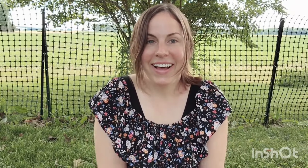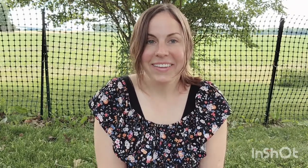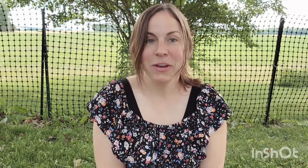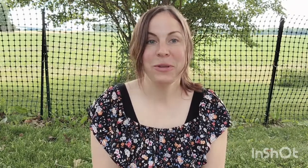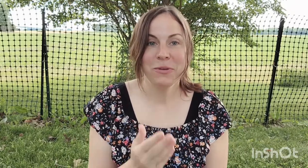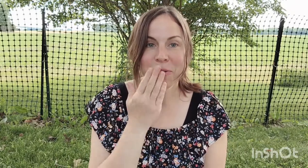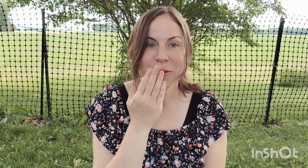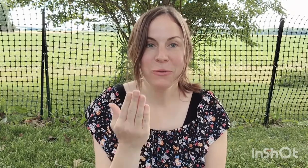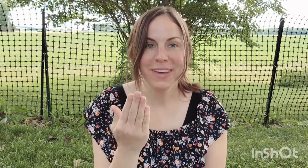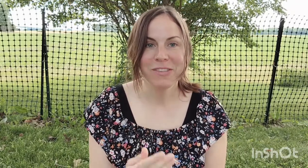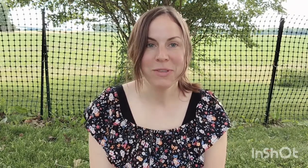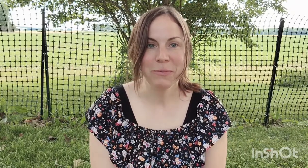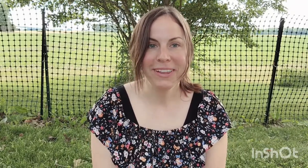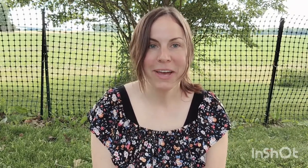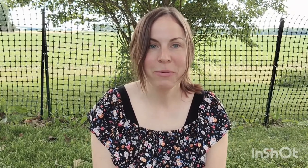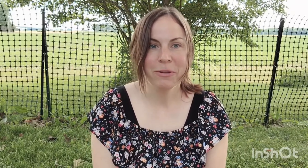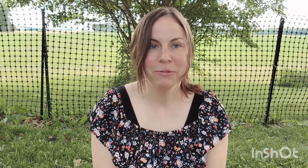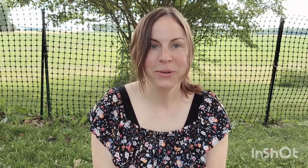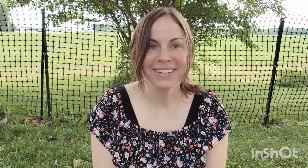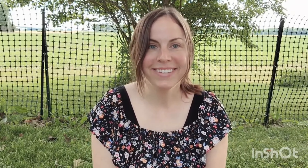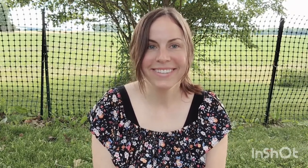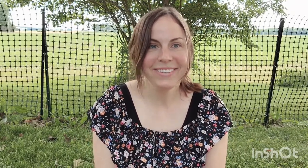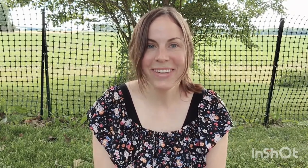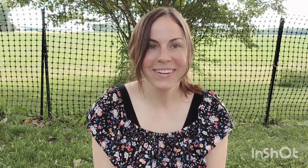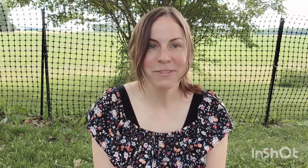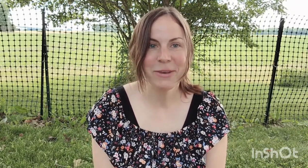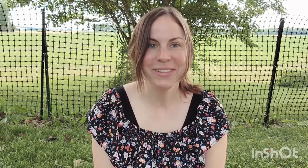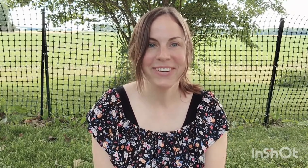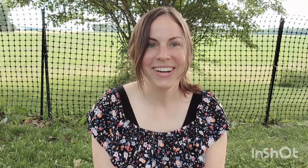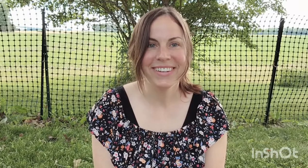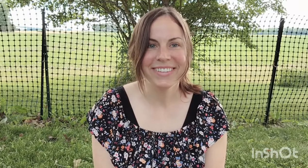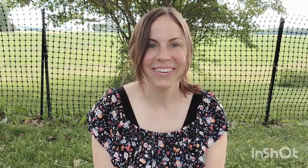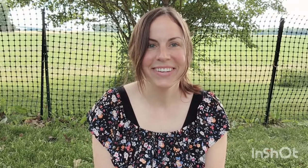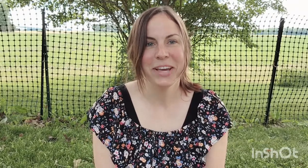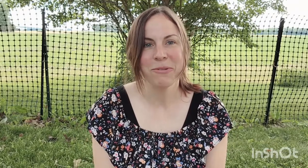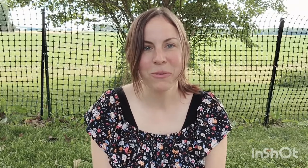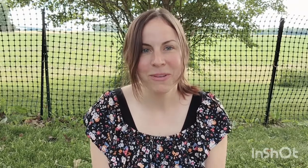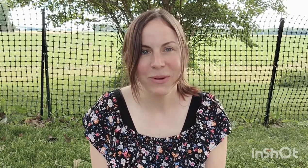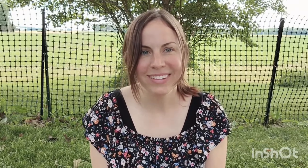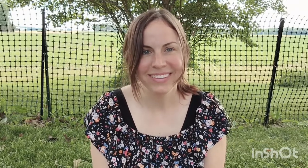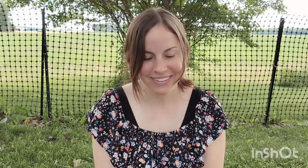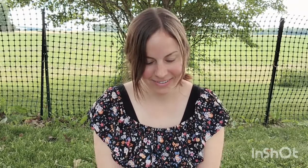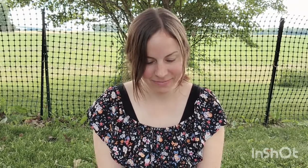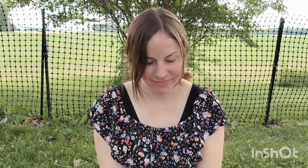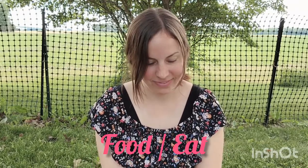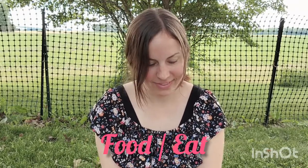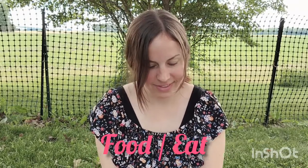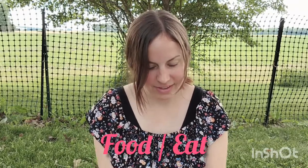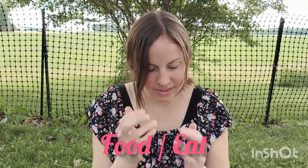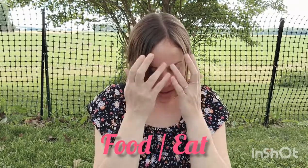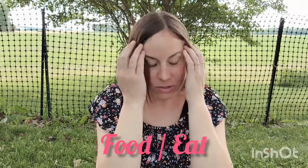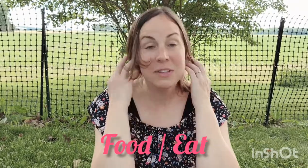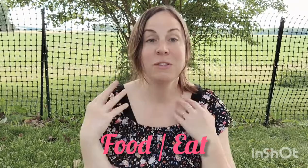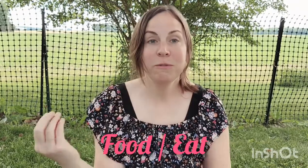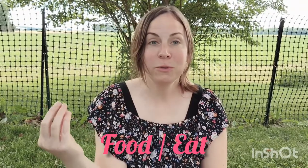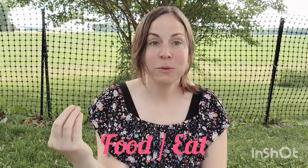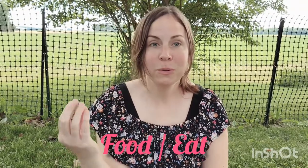Unlike when you use your voice, when you rely upon your voice, you cannot speak when you're eating. So I thought that was cool as well. So this is food or